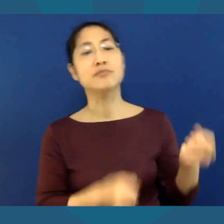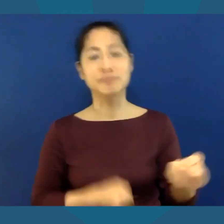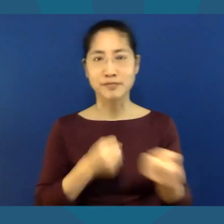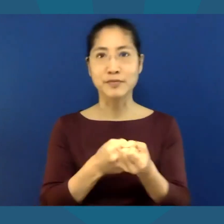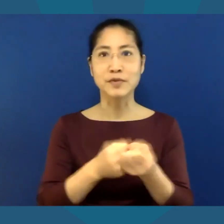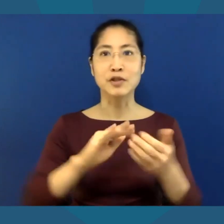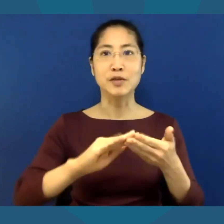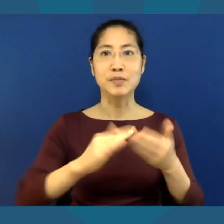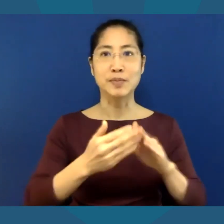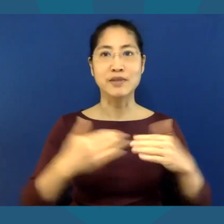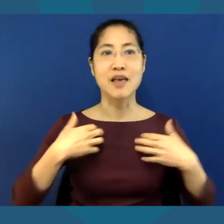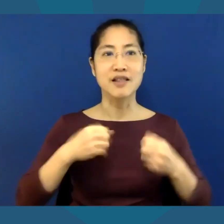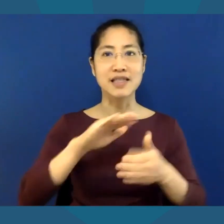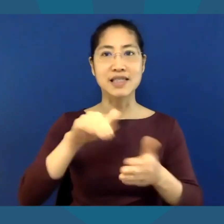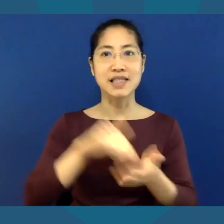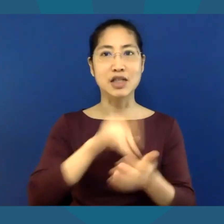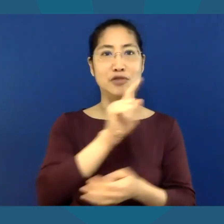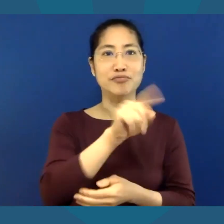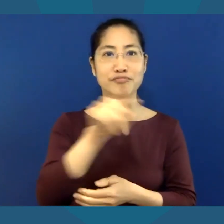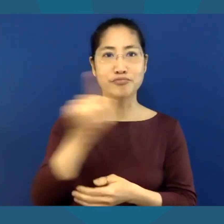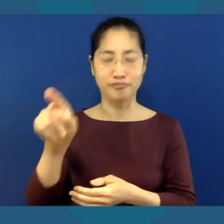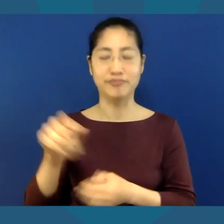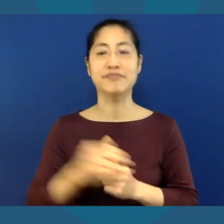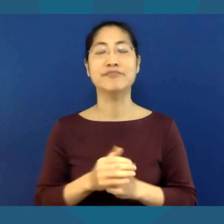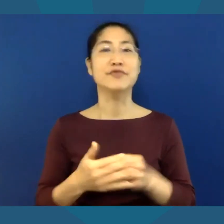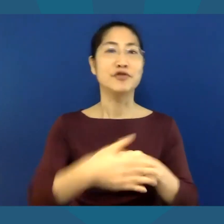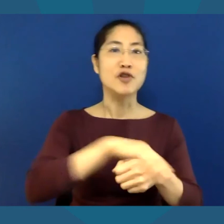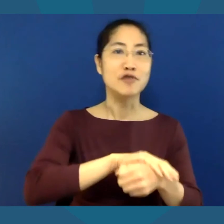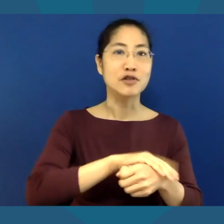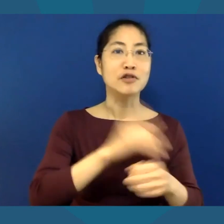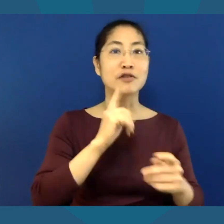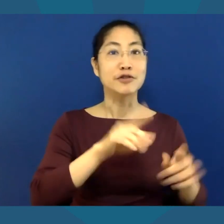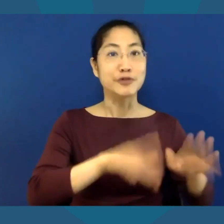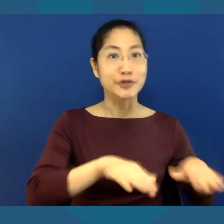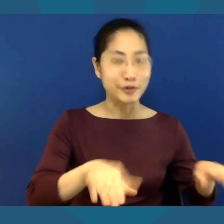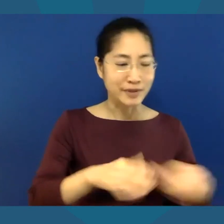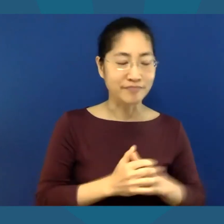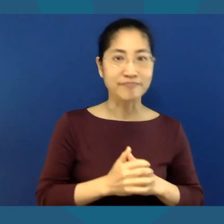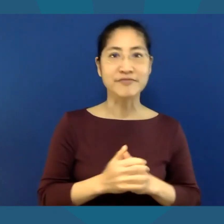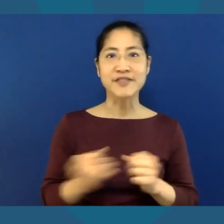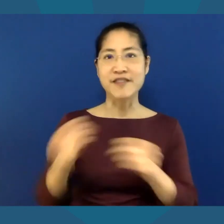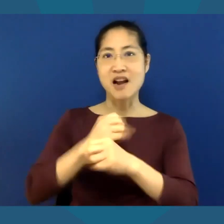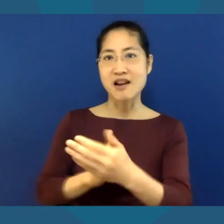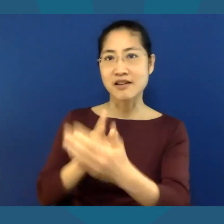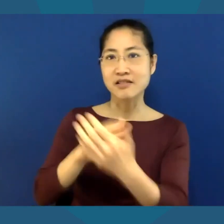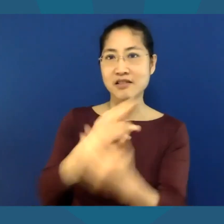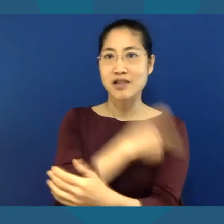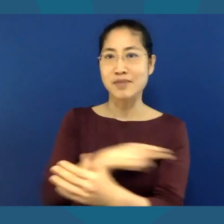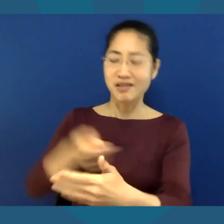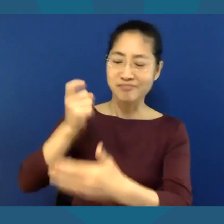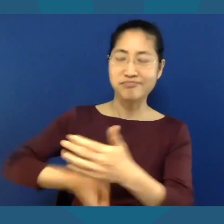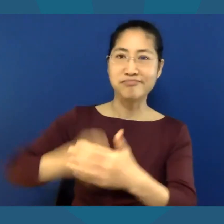She has been recognized for her support of community health centers and coverage for children,